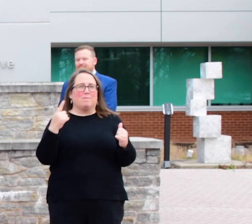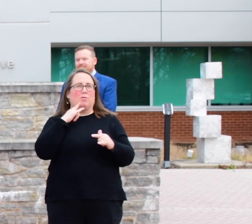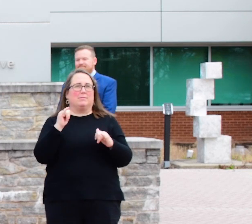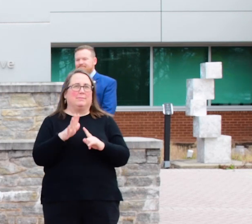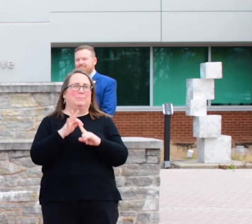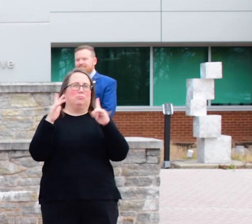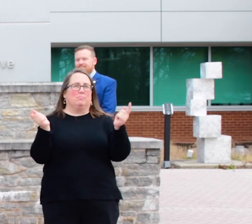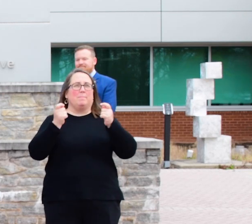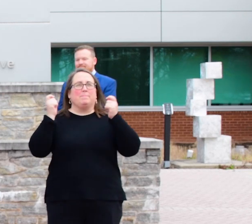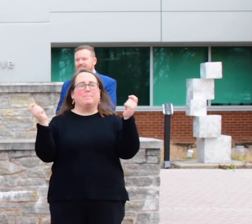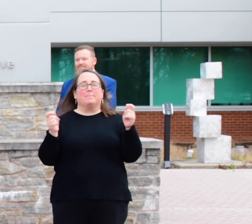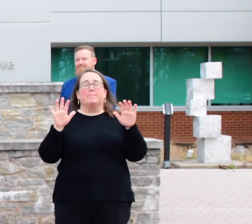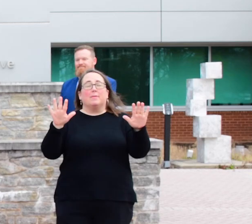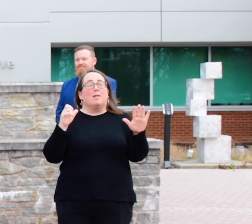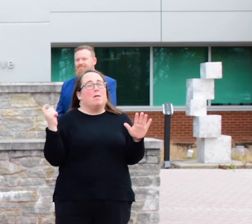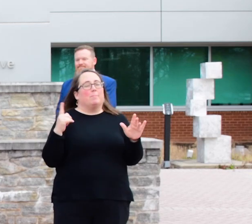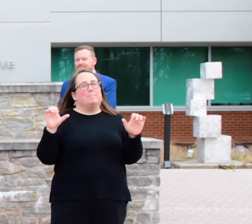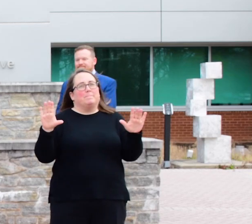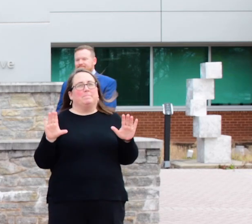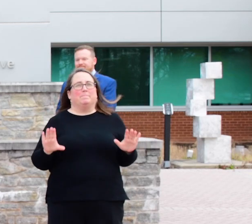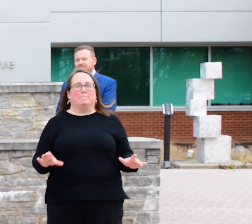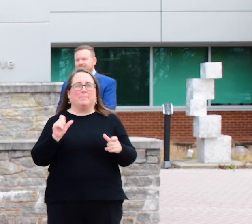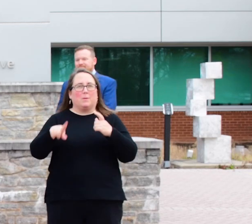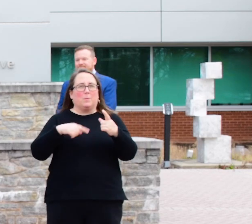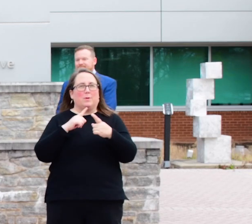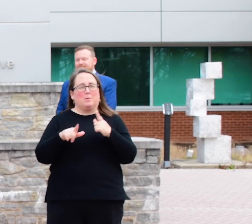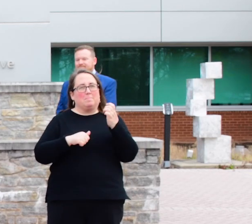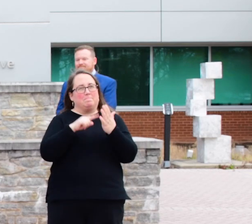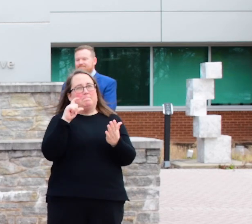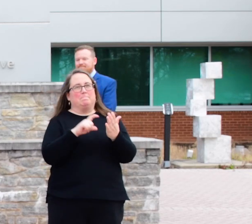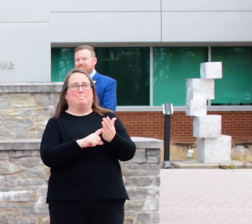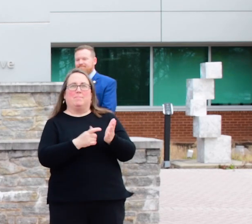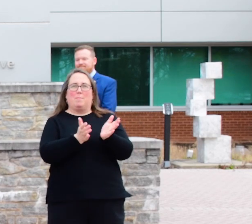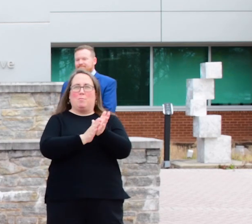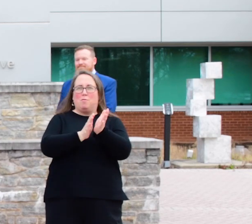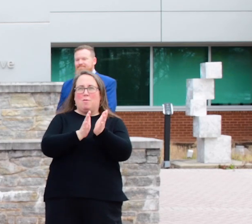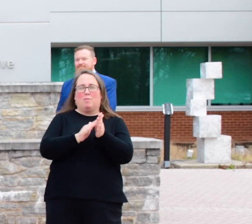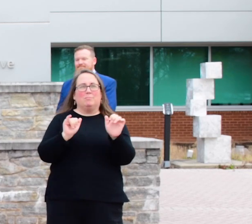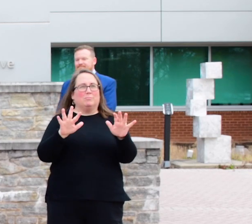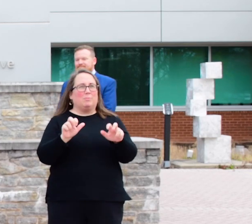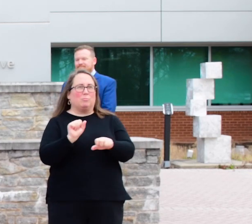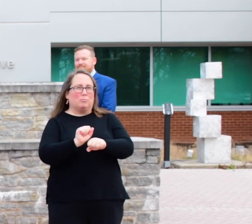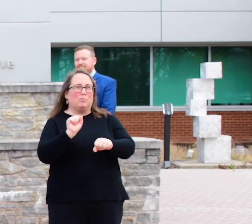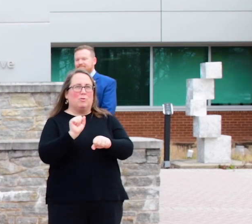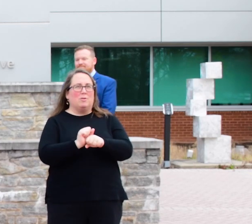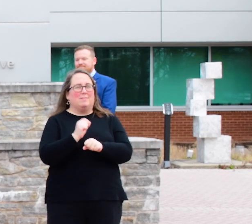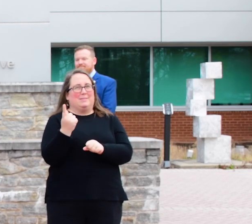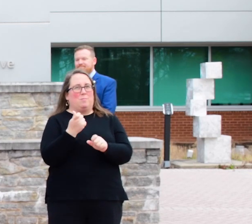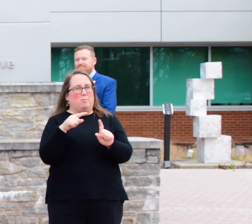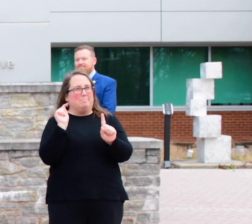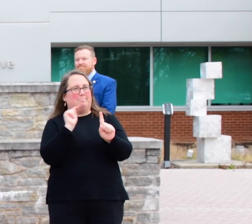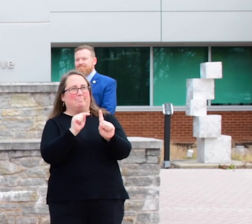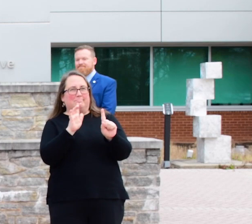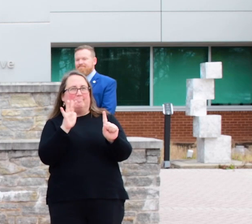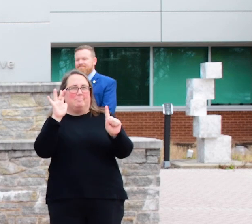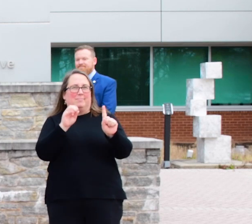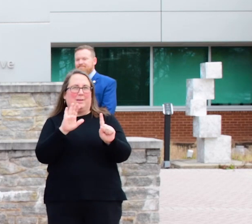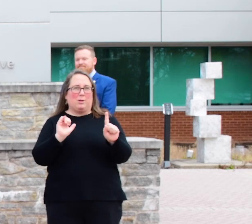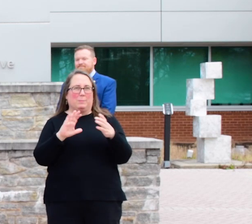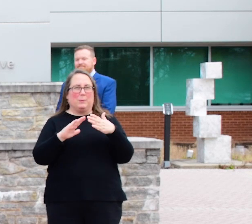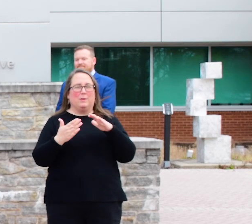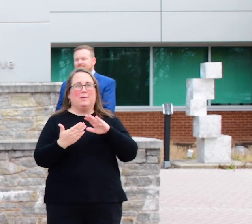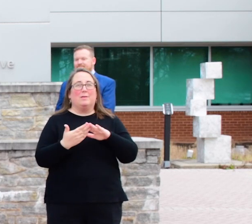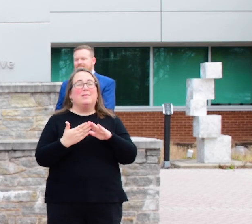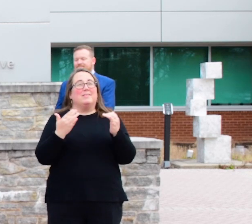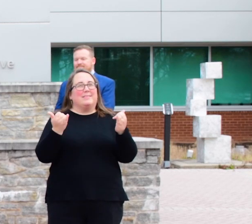ceremony. It is always wonderful when you can acknowledge and applaud the good work of someone in our community. With